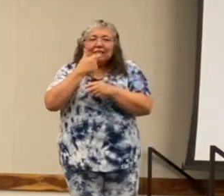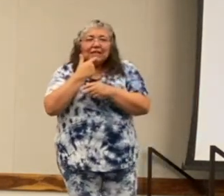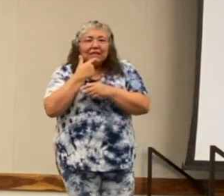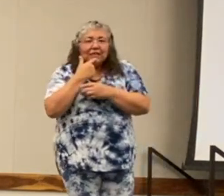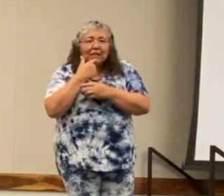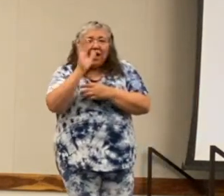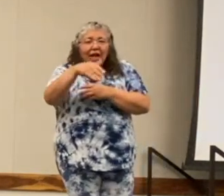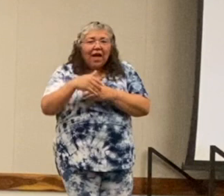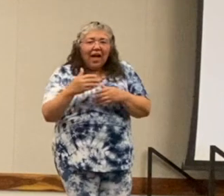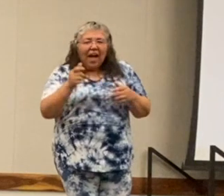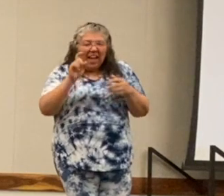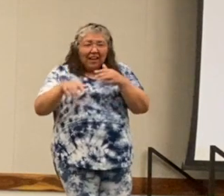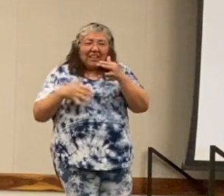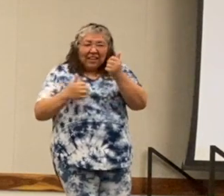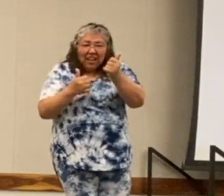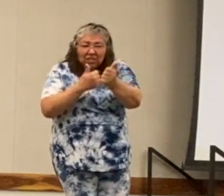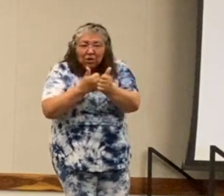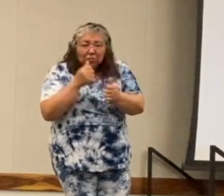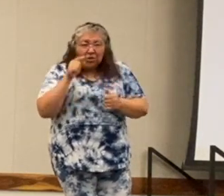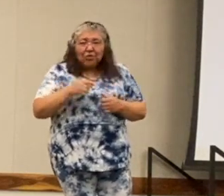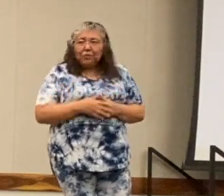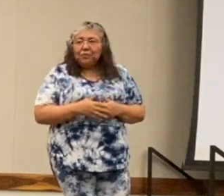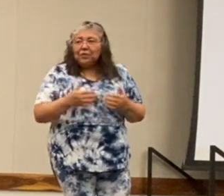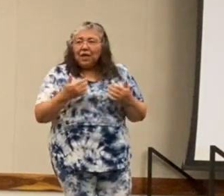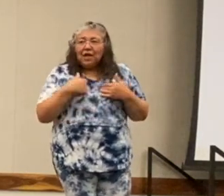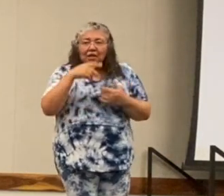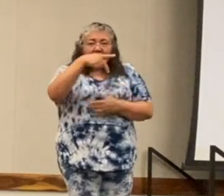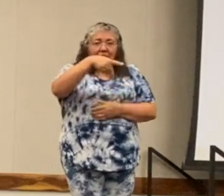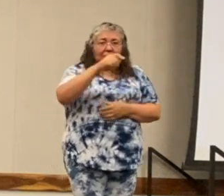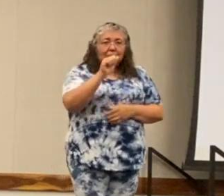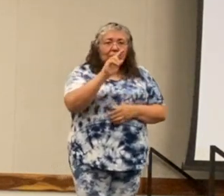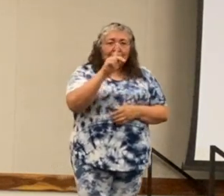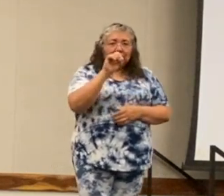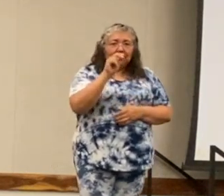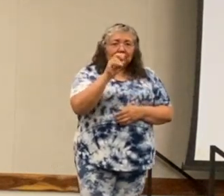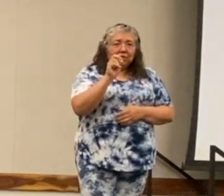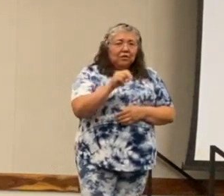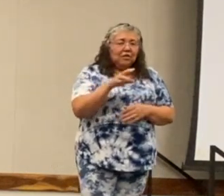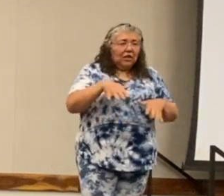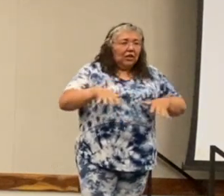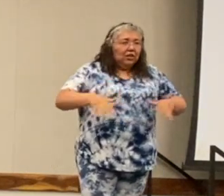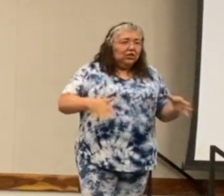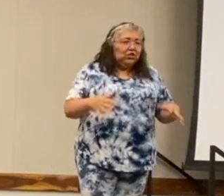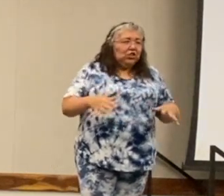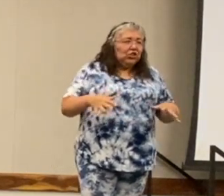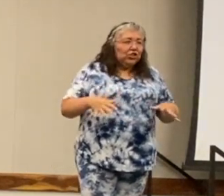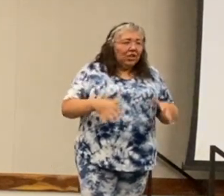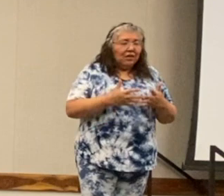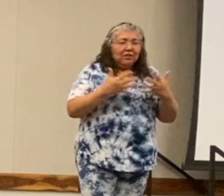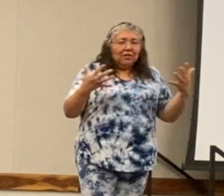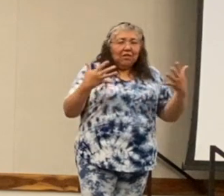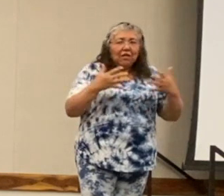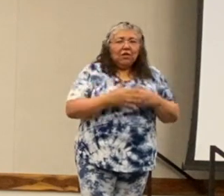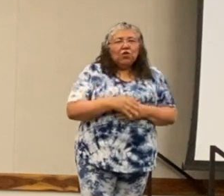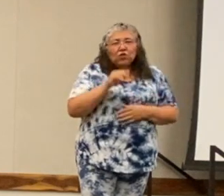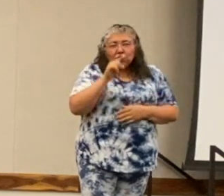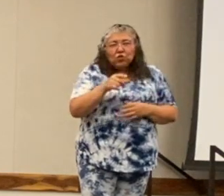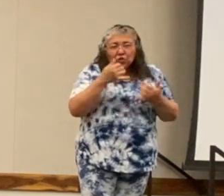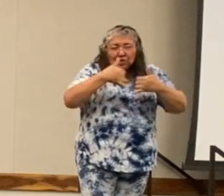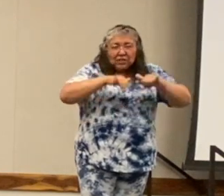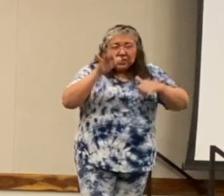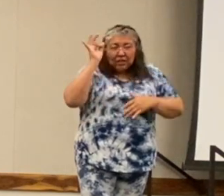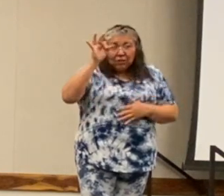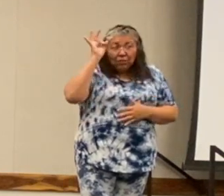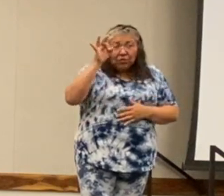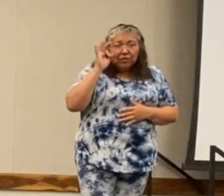man, I had to catch up to you. Right, he's got Parkinson's now, so he shakes violently. And he says, do you still